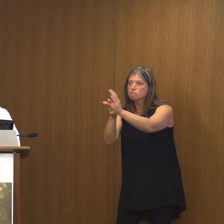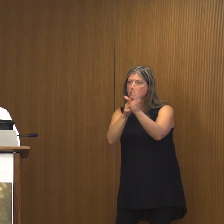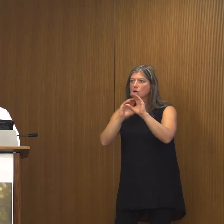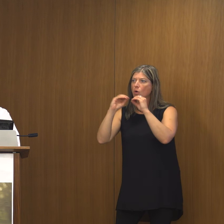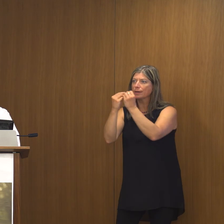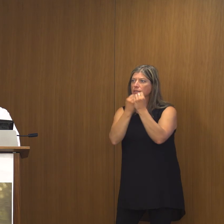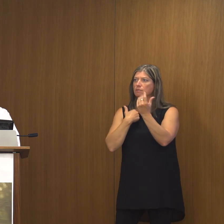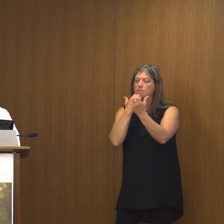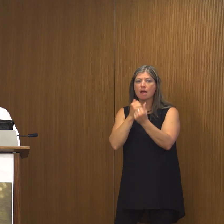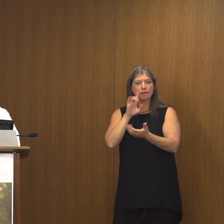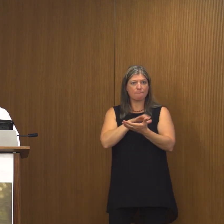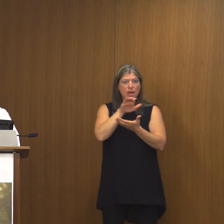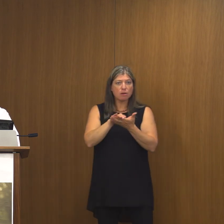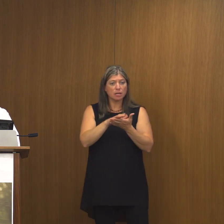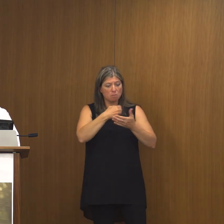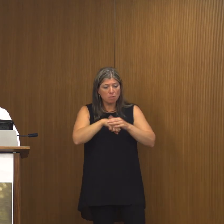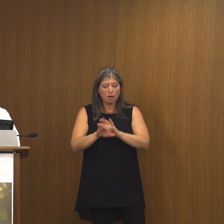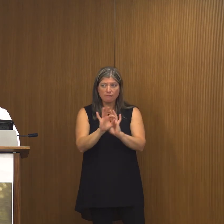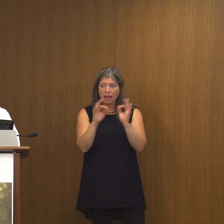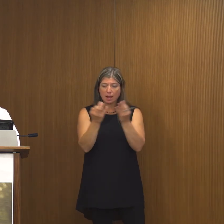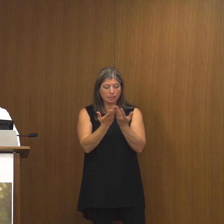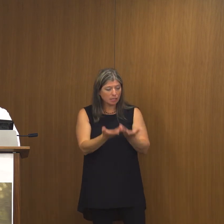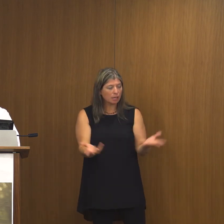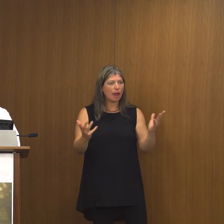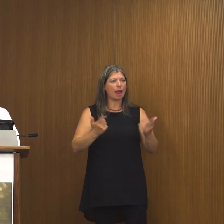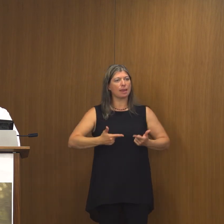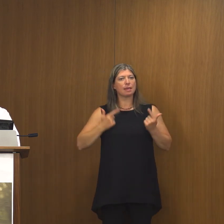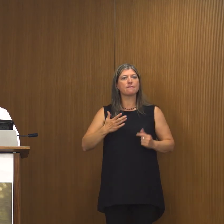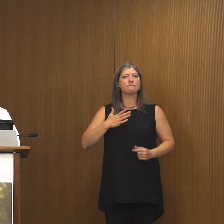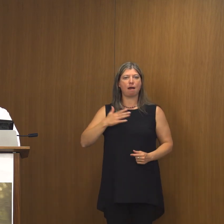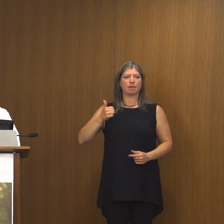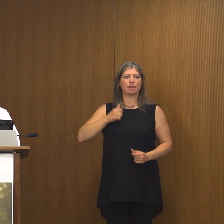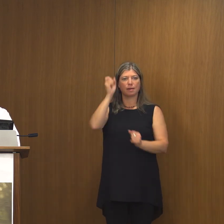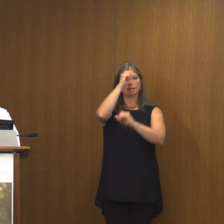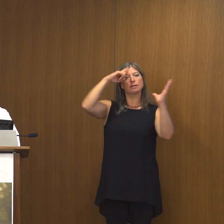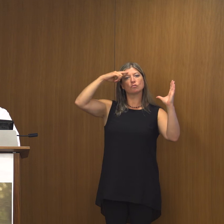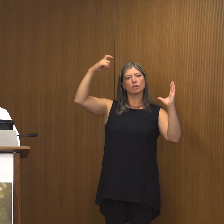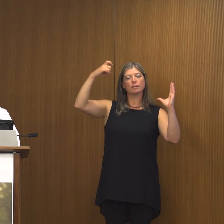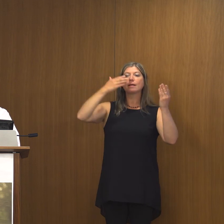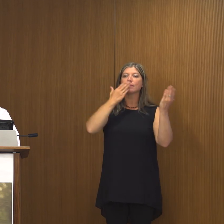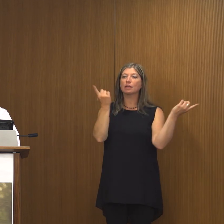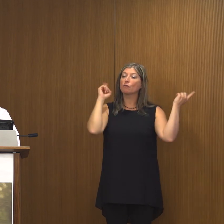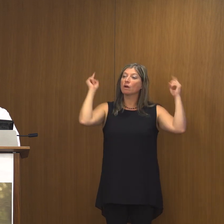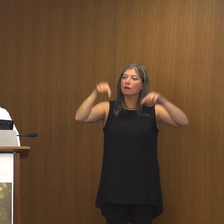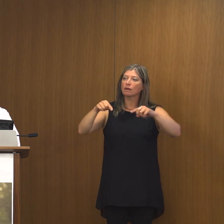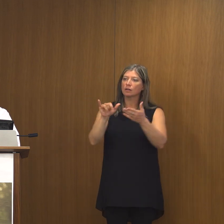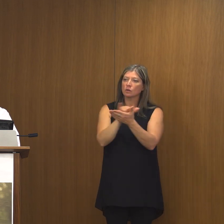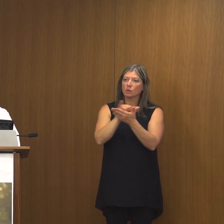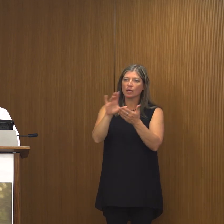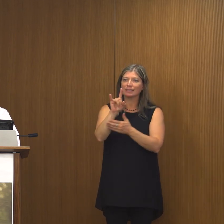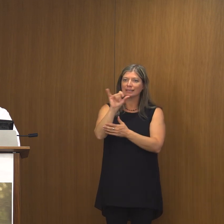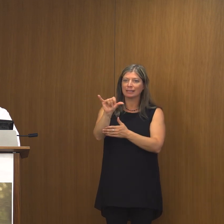that I care about, get married and have a family, and live my Canadian dream. Thank you all for coming all the way to New York City to